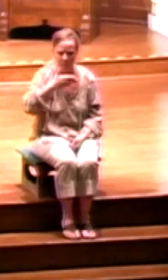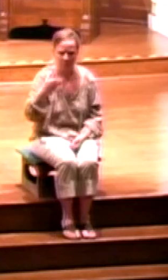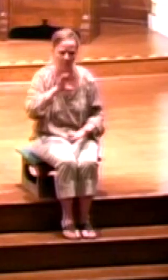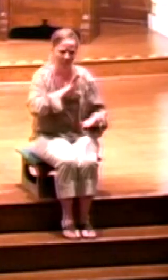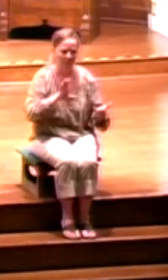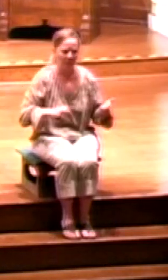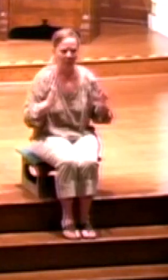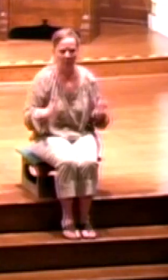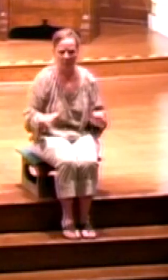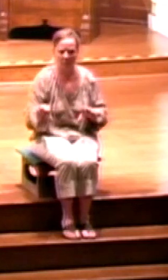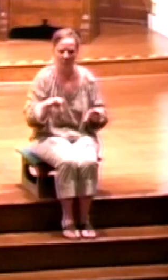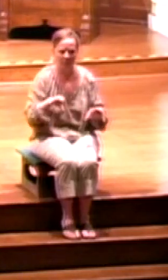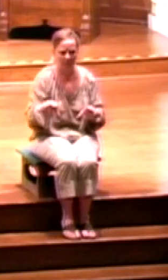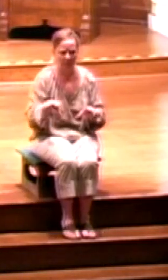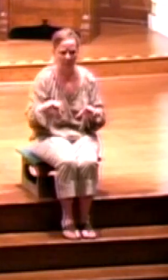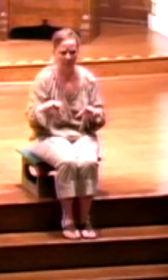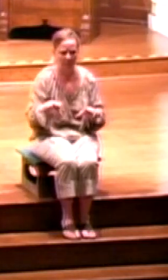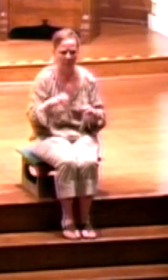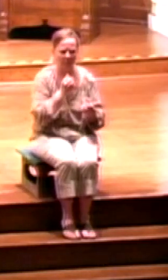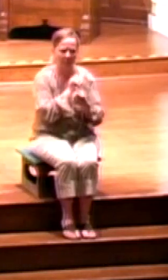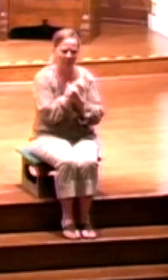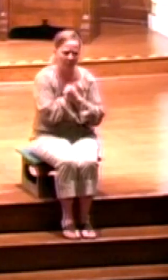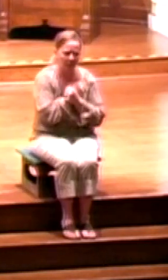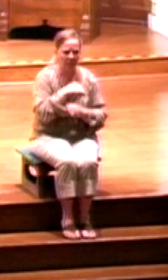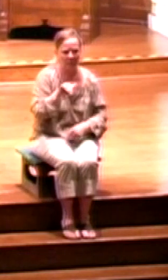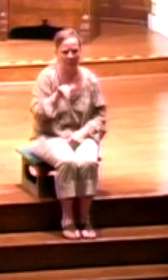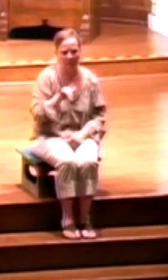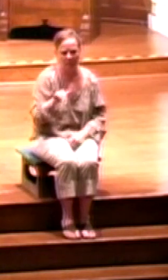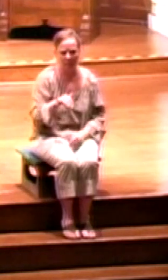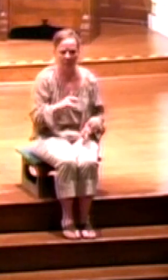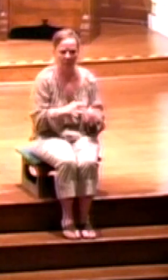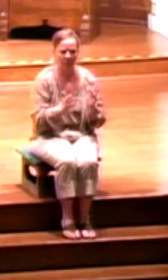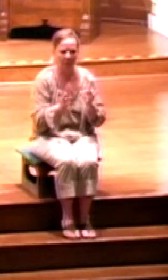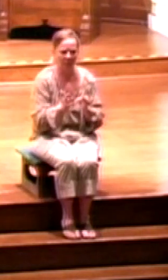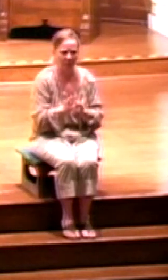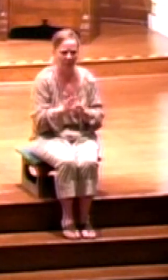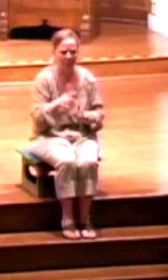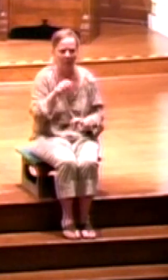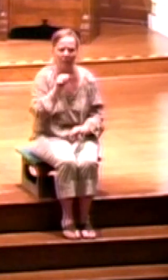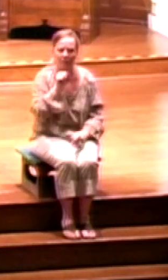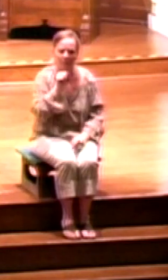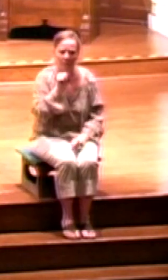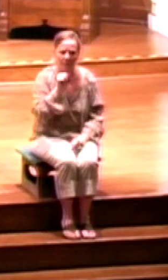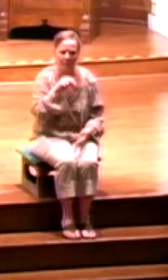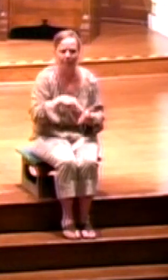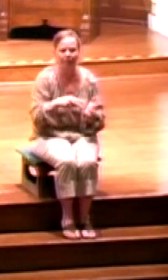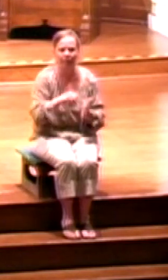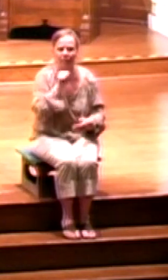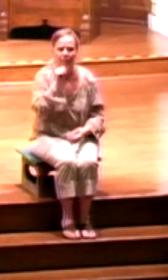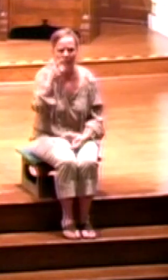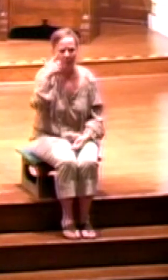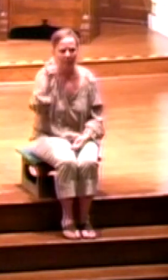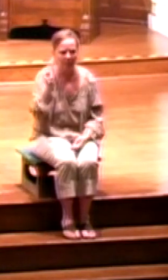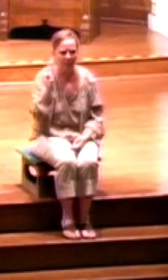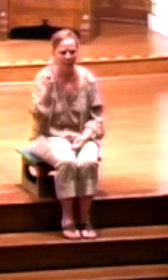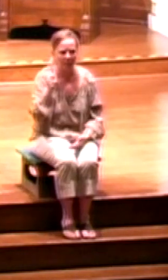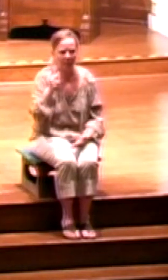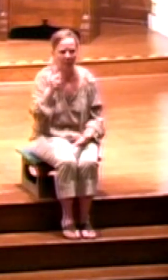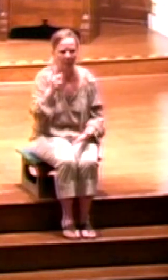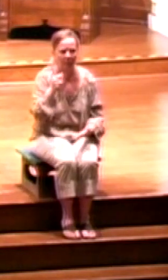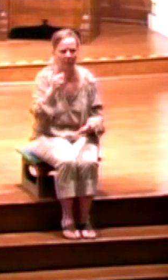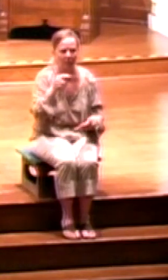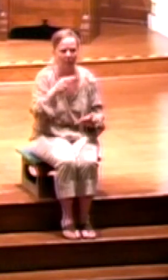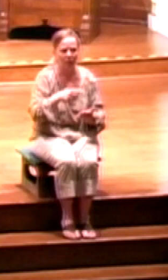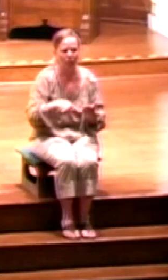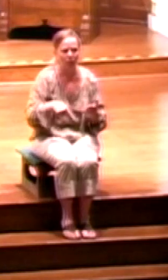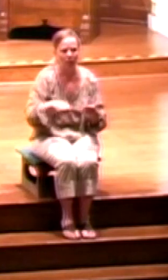can do. To love as Jesus loved means we love not for what others can do for us, but what we can do for others. And